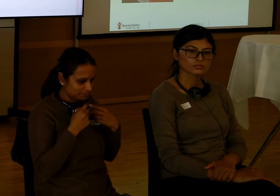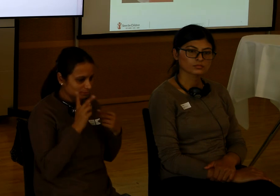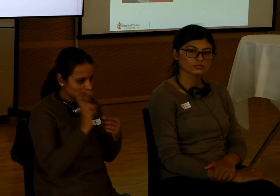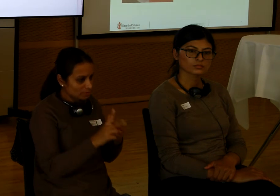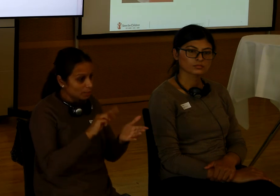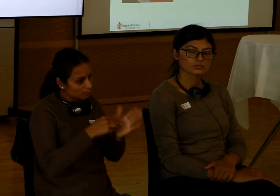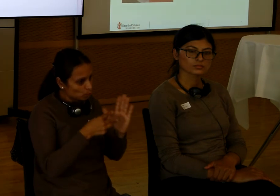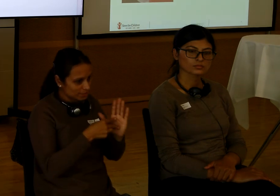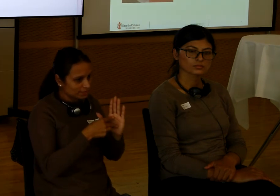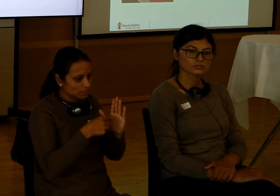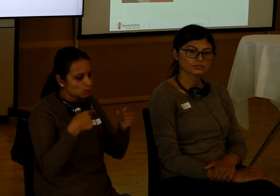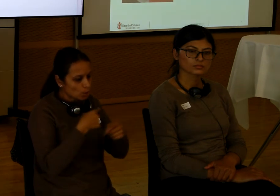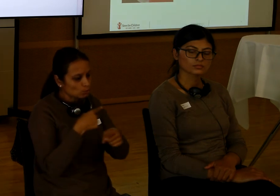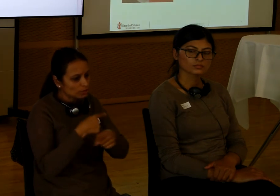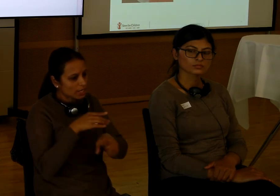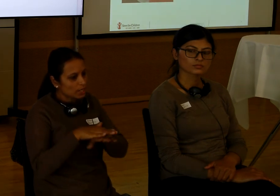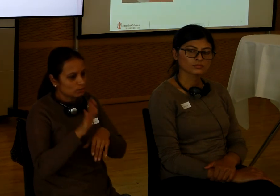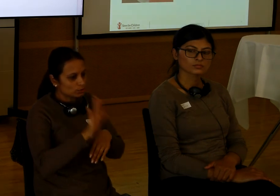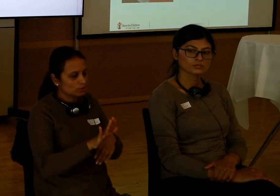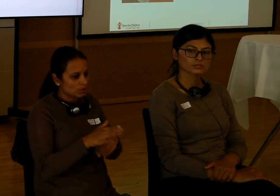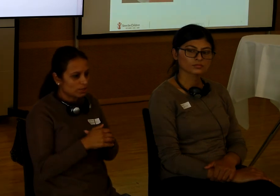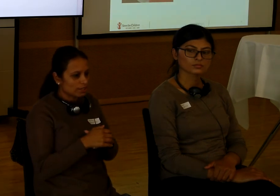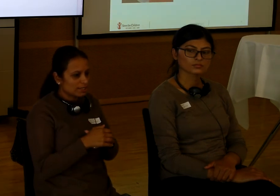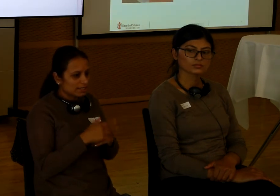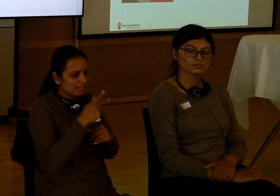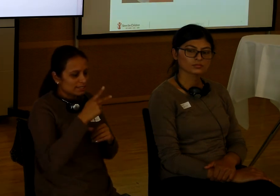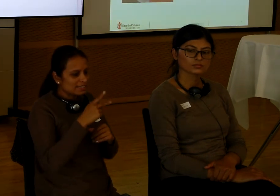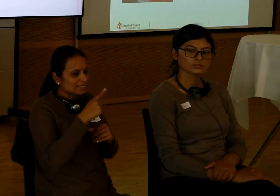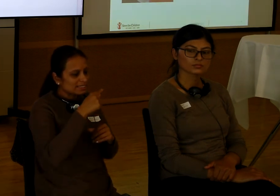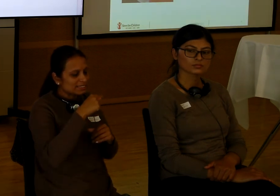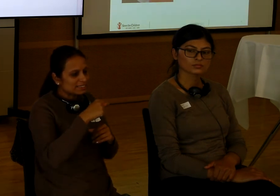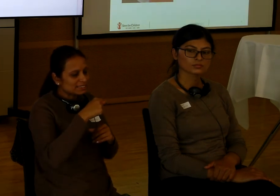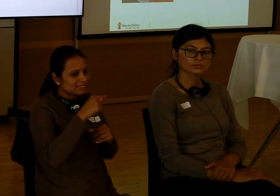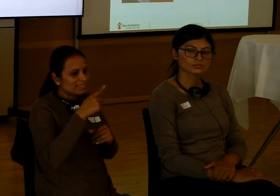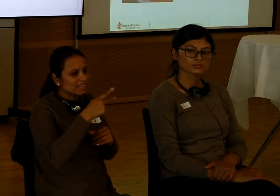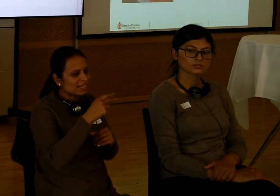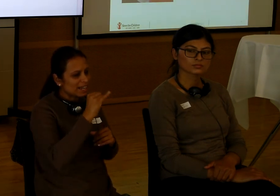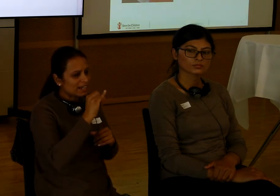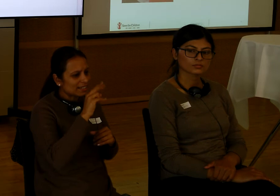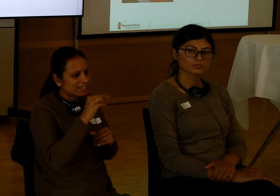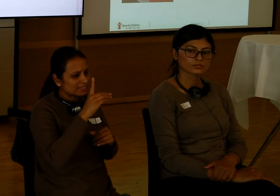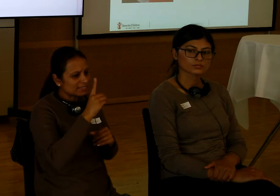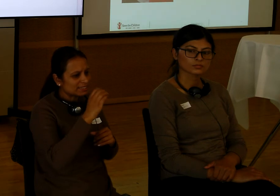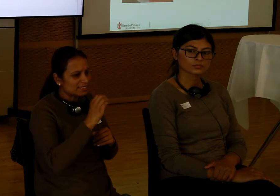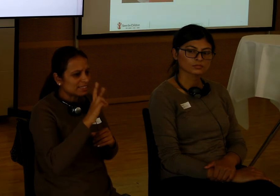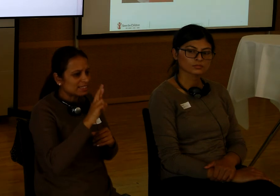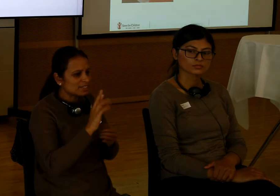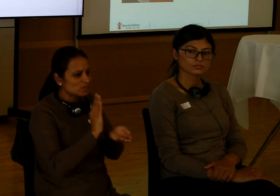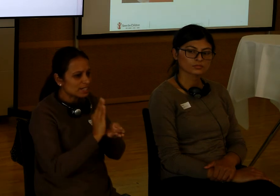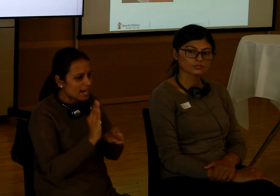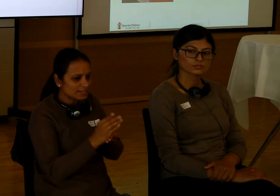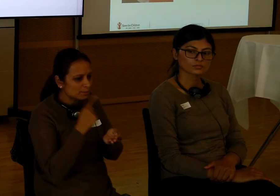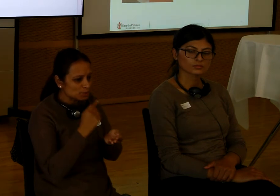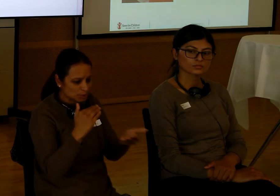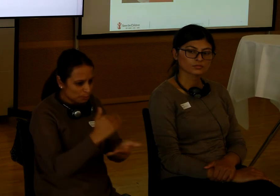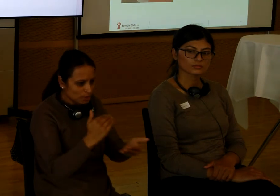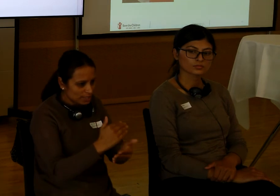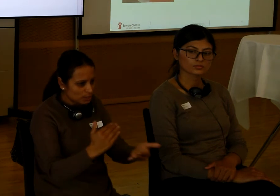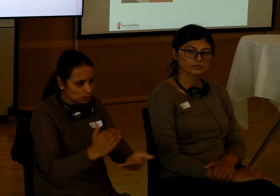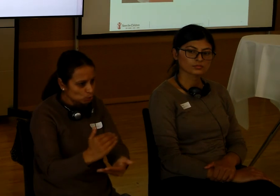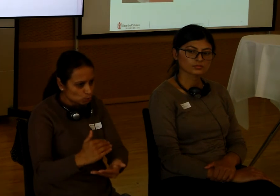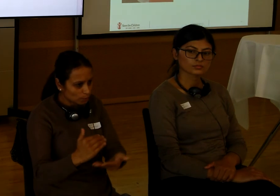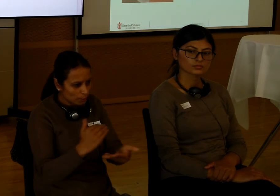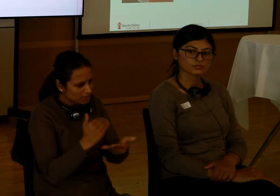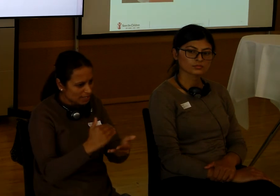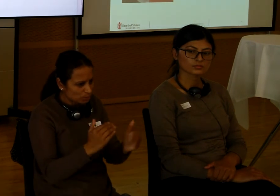models in which the kindergartens, they had institutionalized linkages with the rehabilitation centers for children